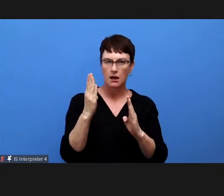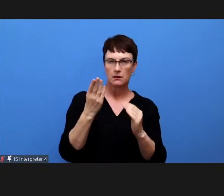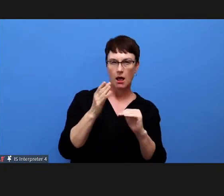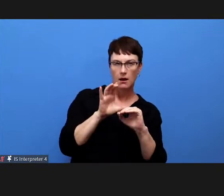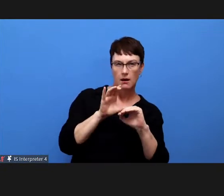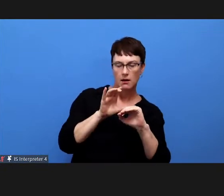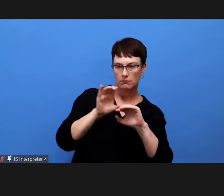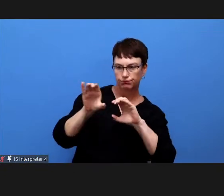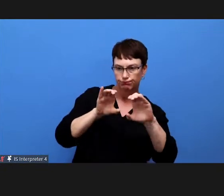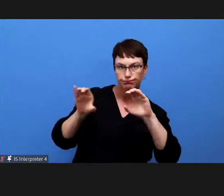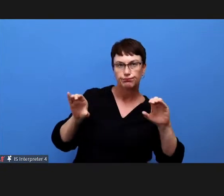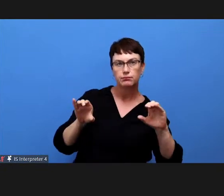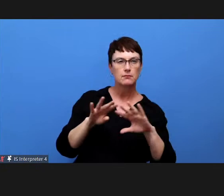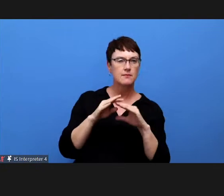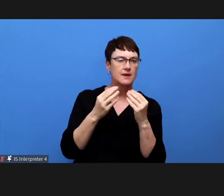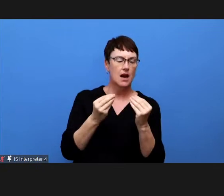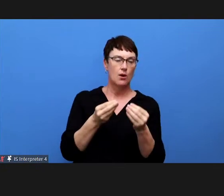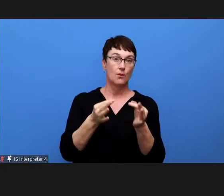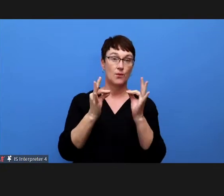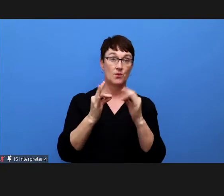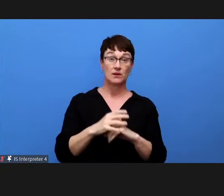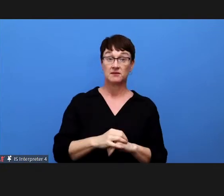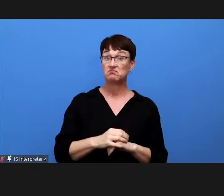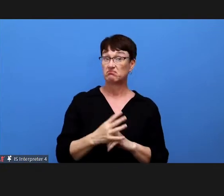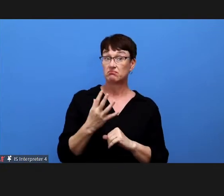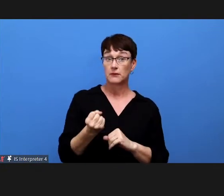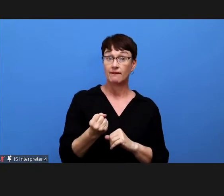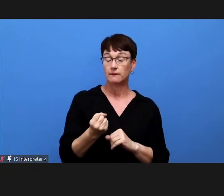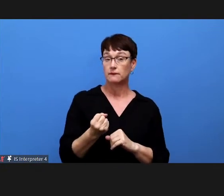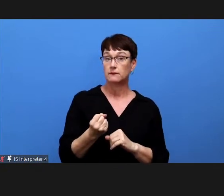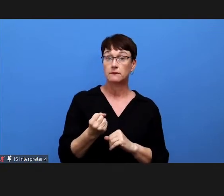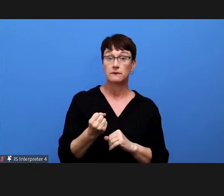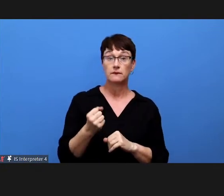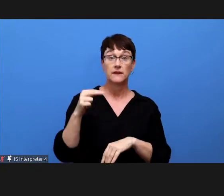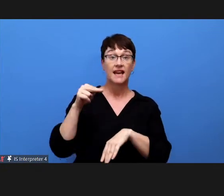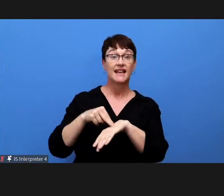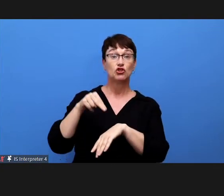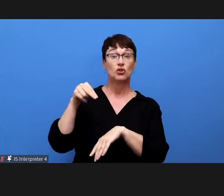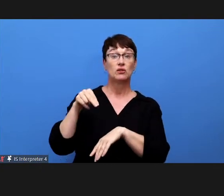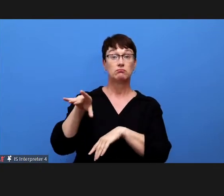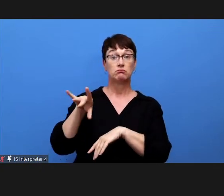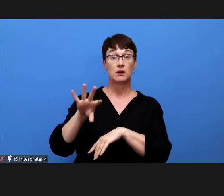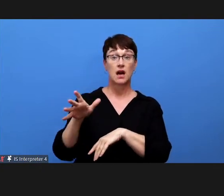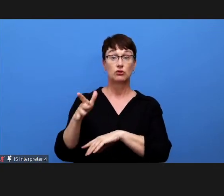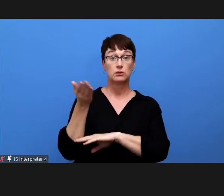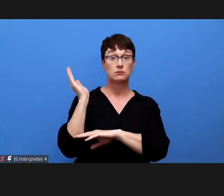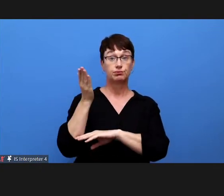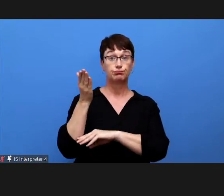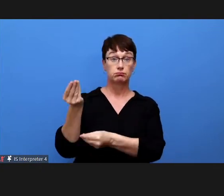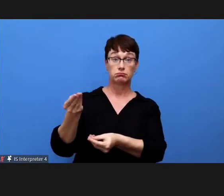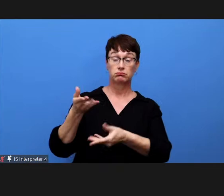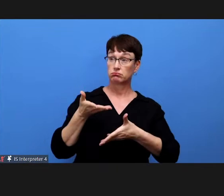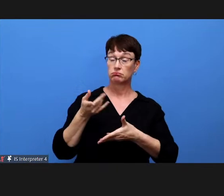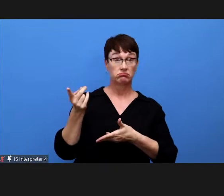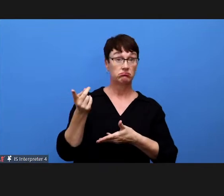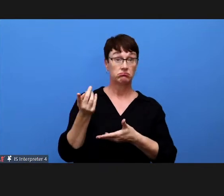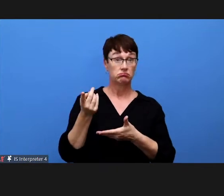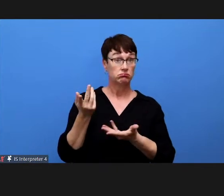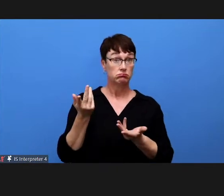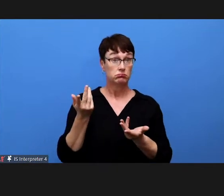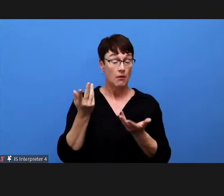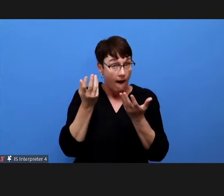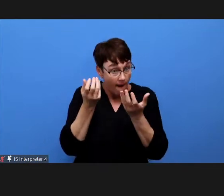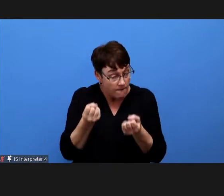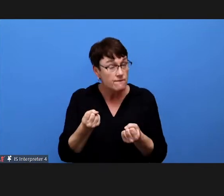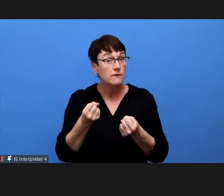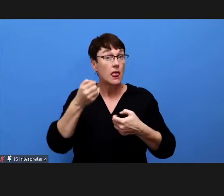We had a submission from Niger here saying that data, information is there. Financing perhaps is there, but